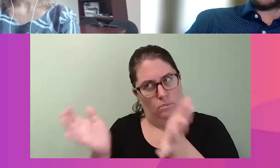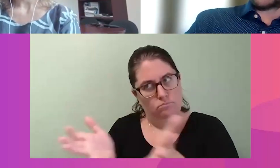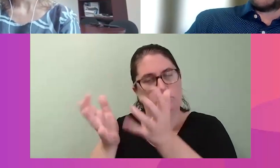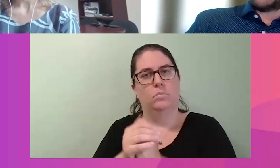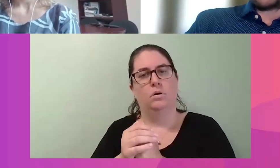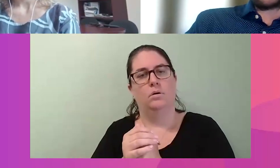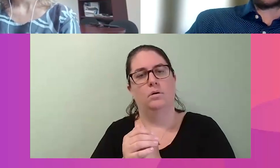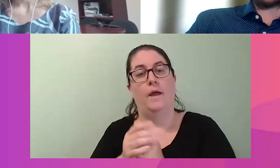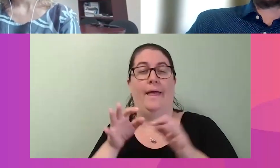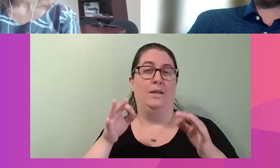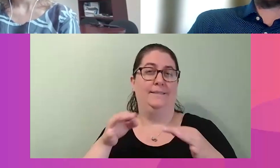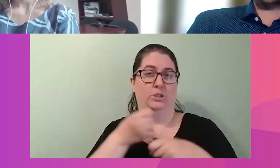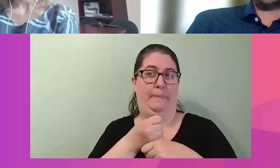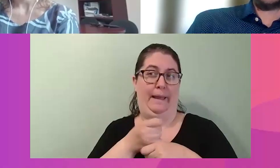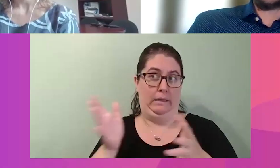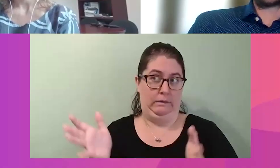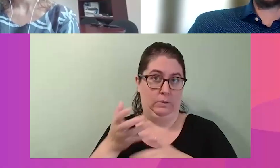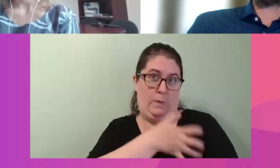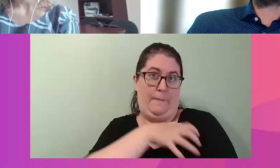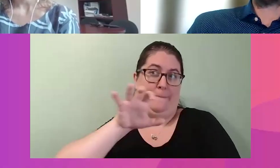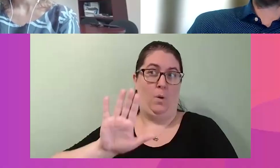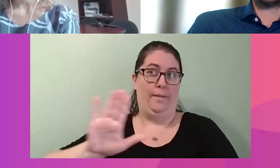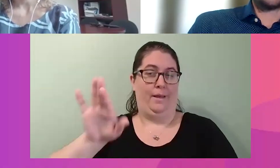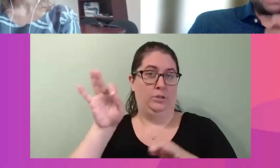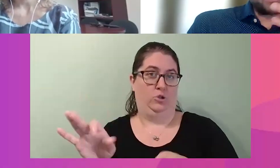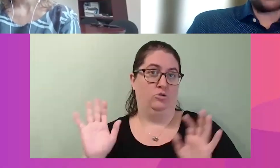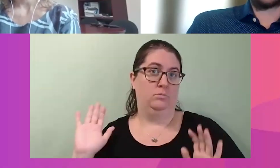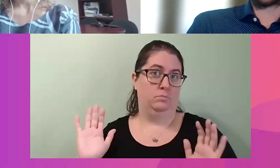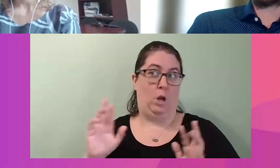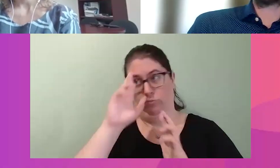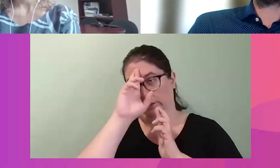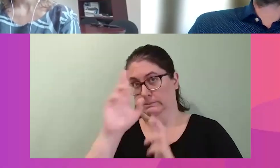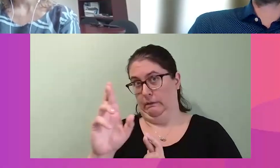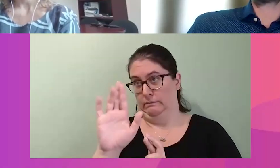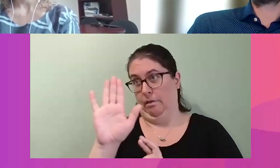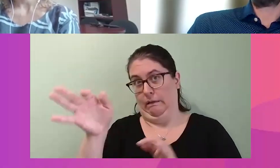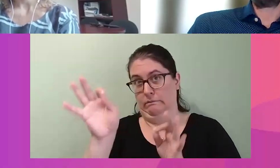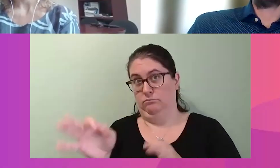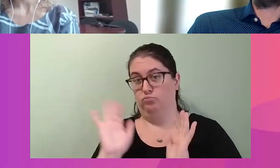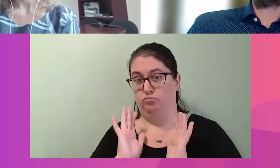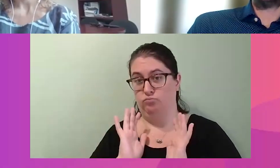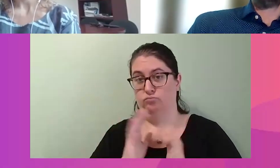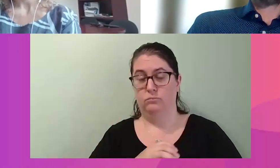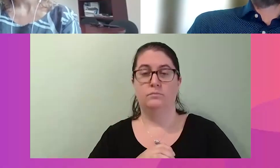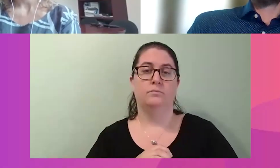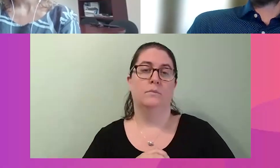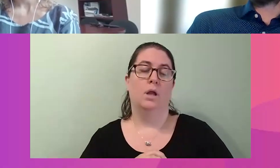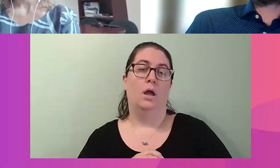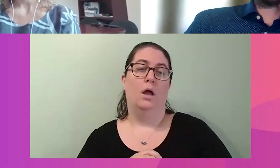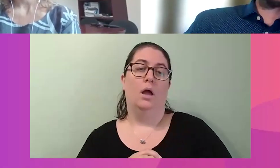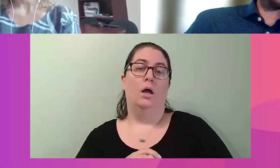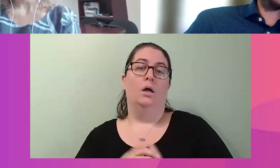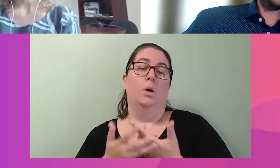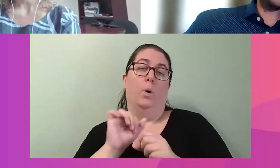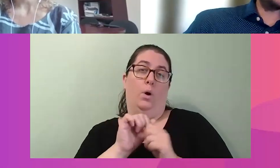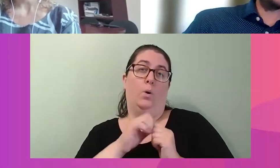then supported decision making to try to empower their choice making and respect self-determination. So we work